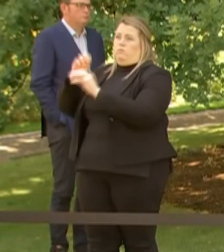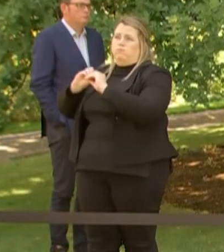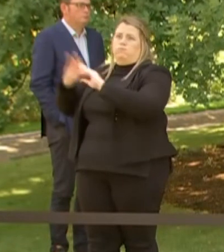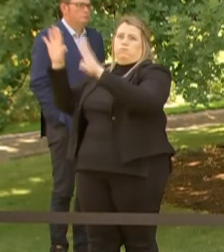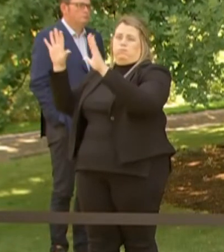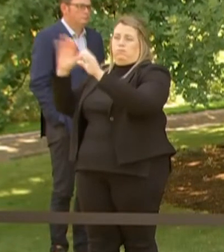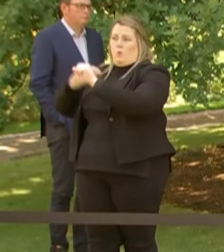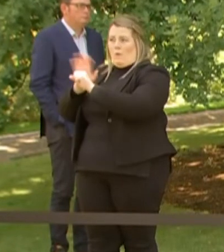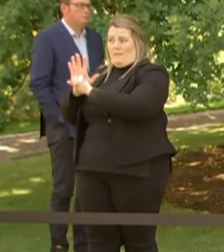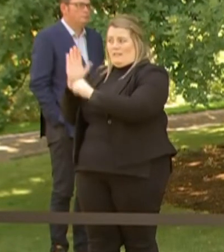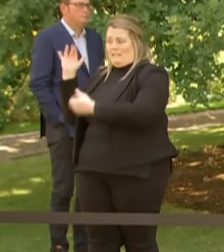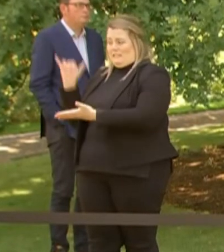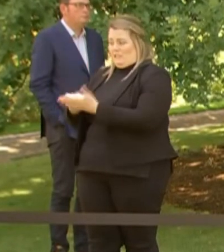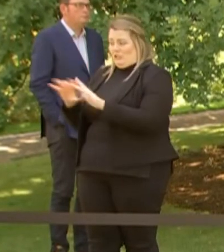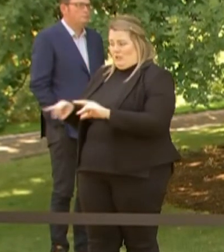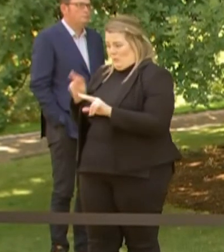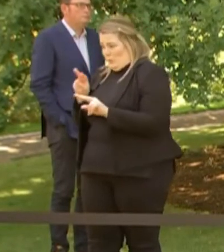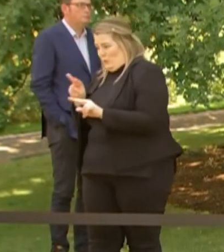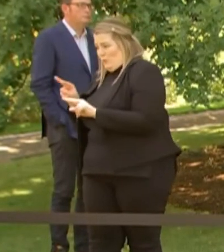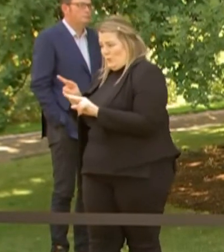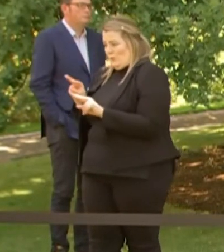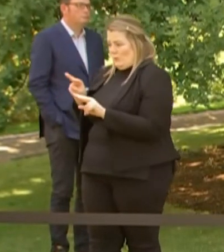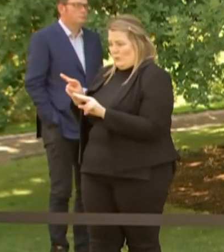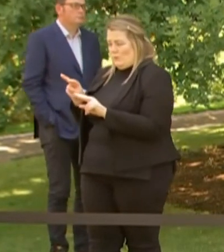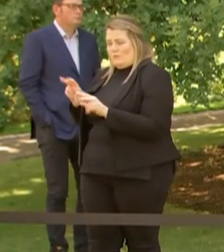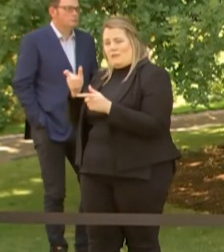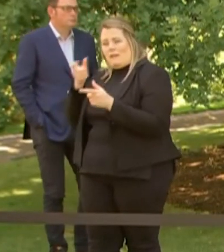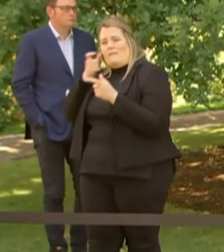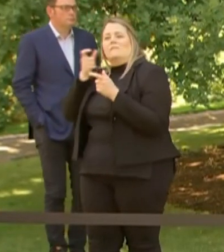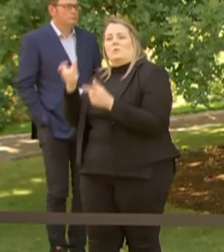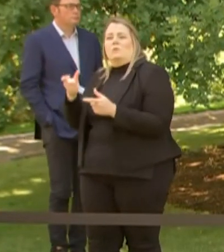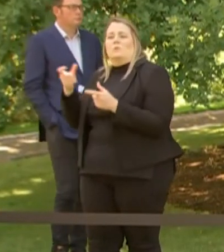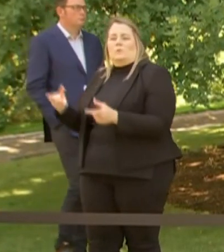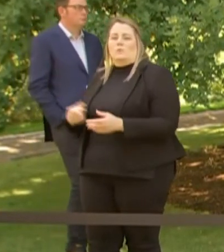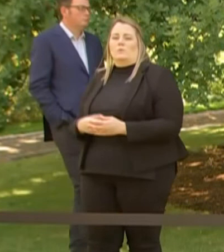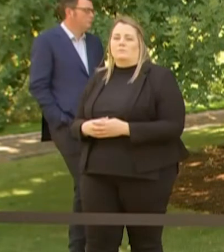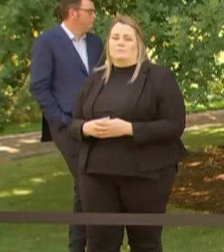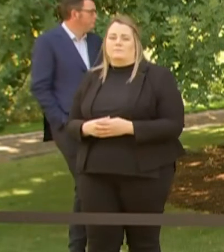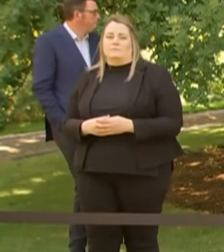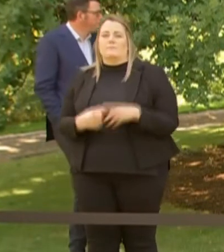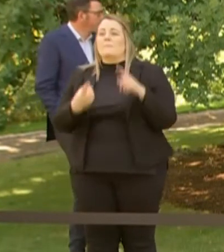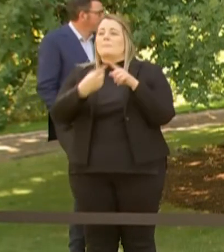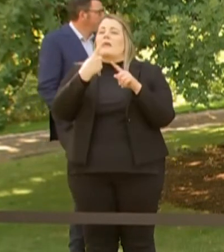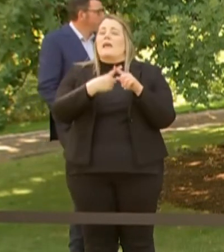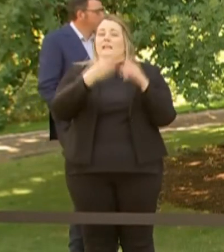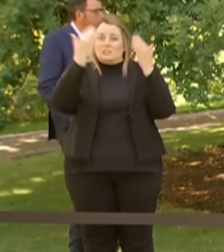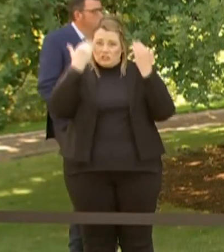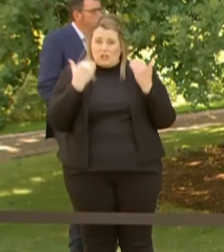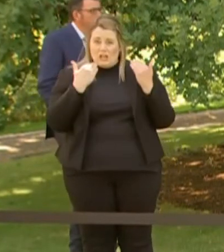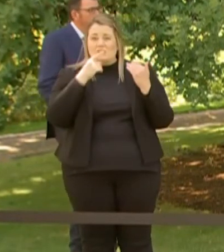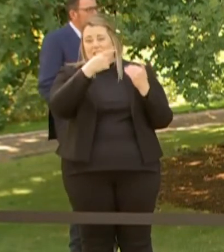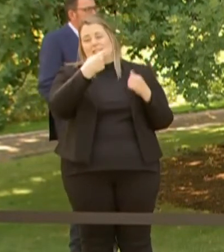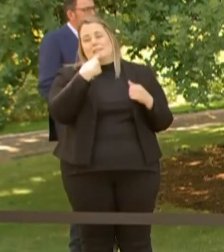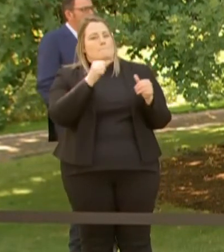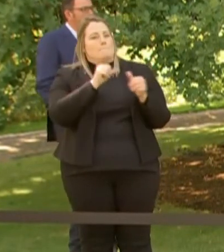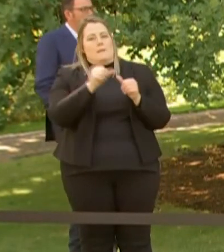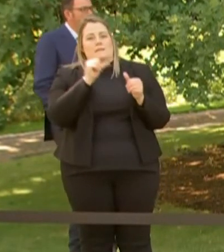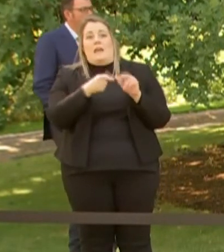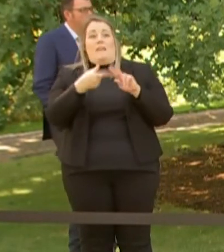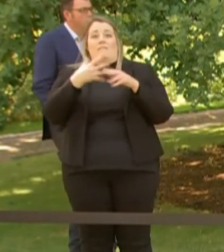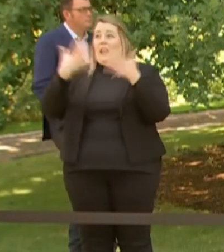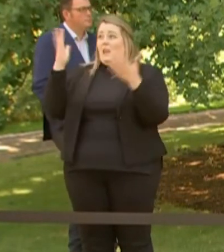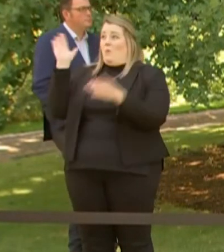and truly entrenched. So we're just balancing the fact that, you know, the Board of Inquiry told us we had to treat everyone as if they were COVID positive.